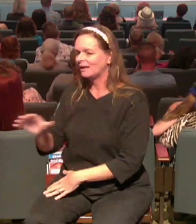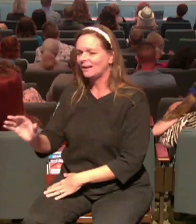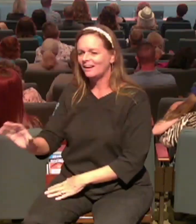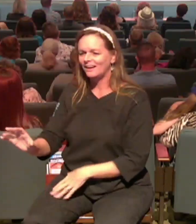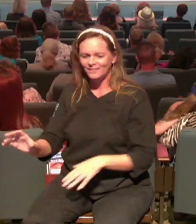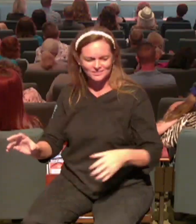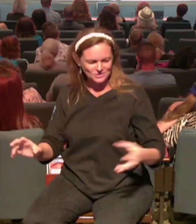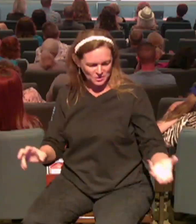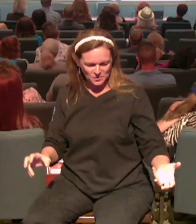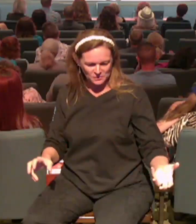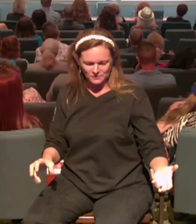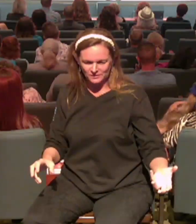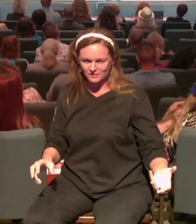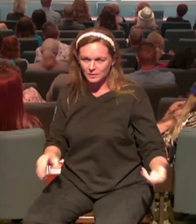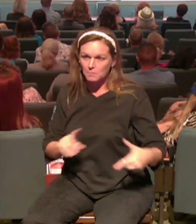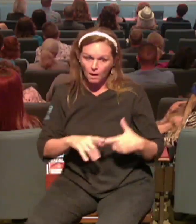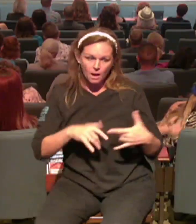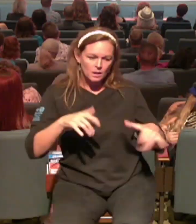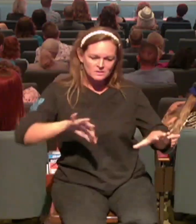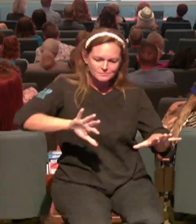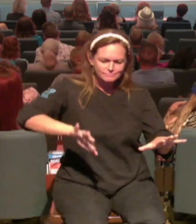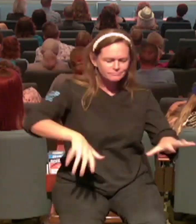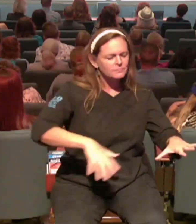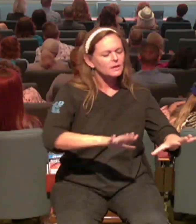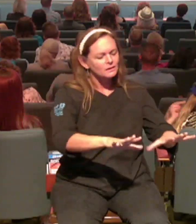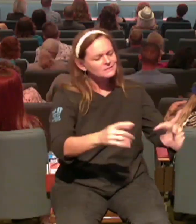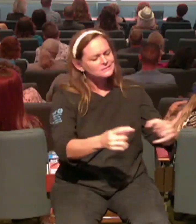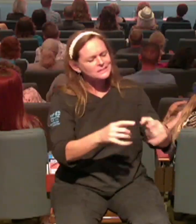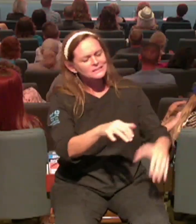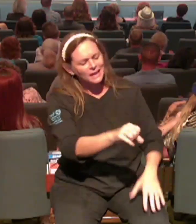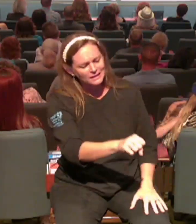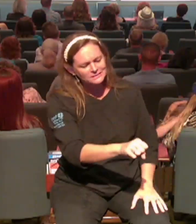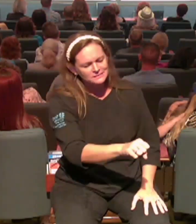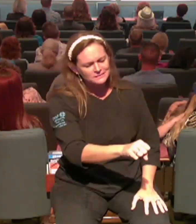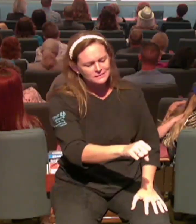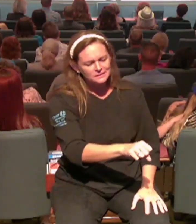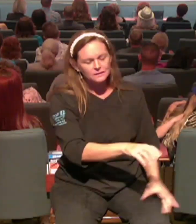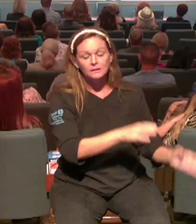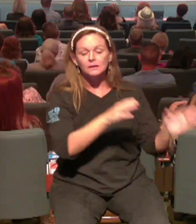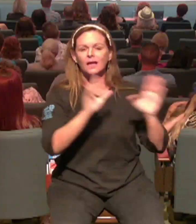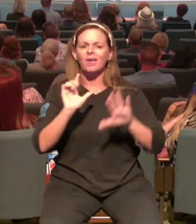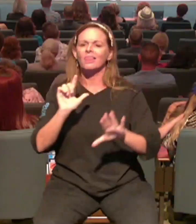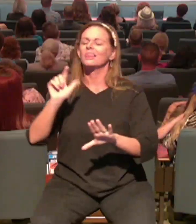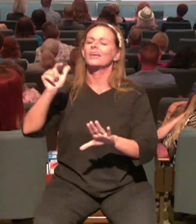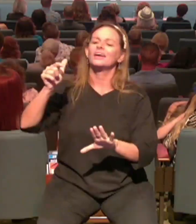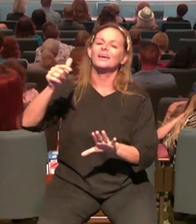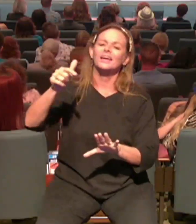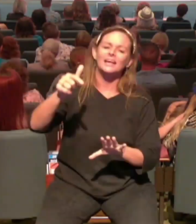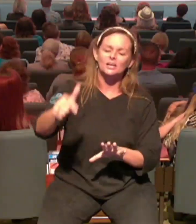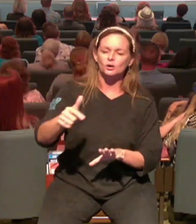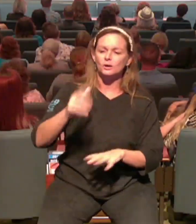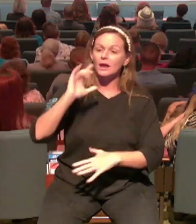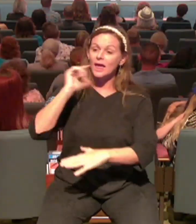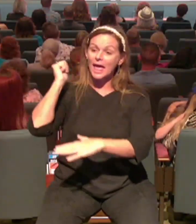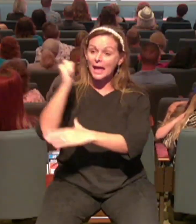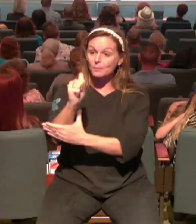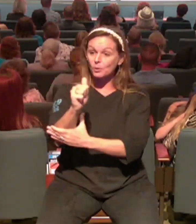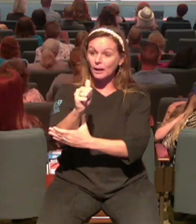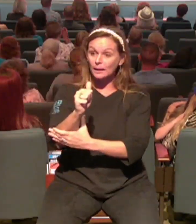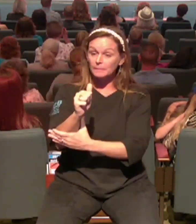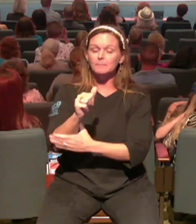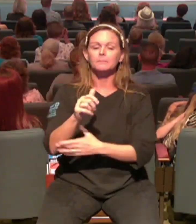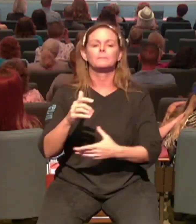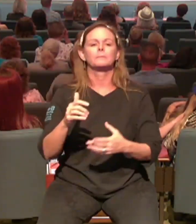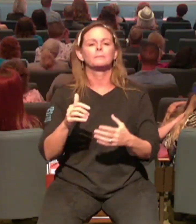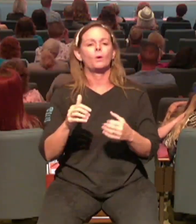merciful to Abraham and Sarah. He showed grace to them. When Abraham lied, he showed grace. When he showed grace to Lot, who moved